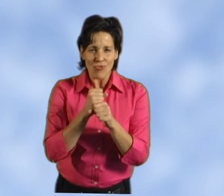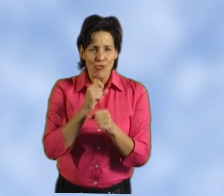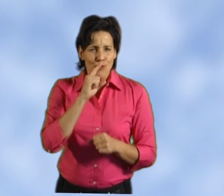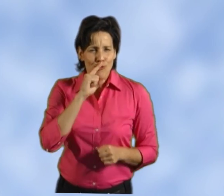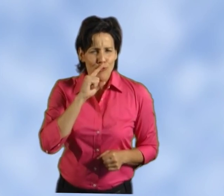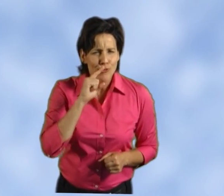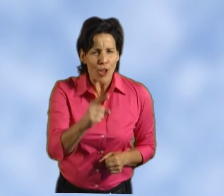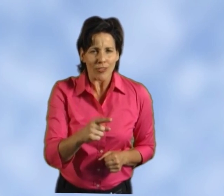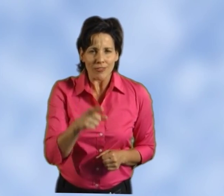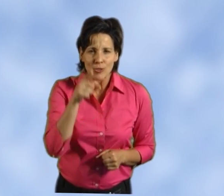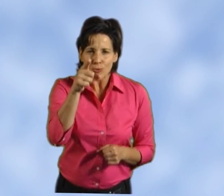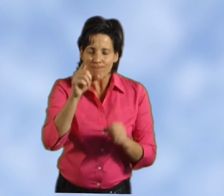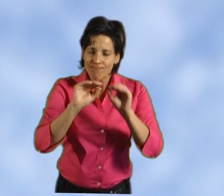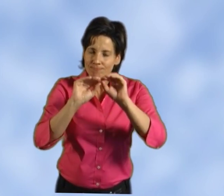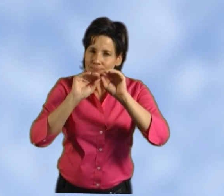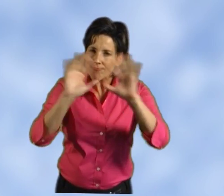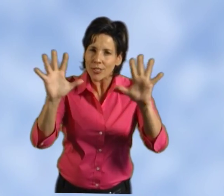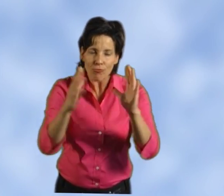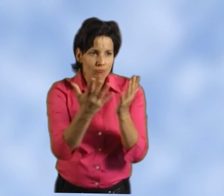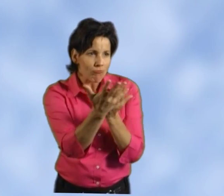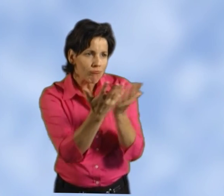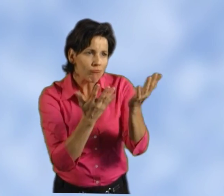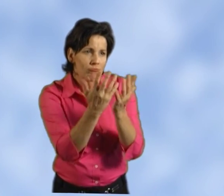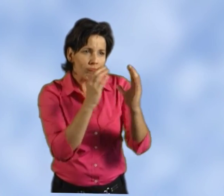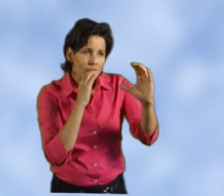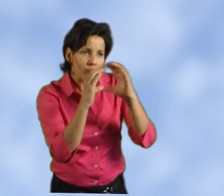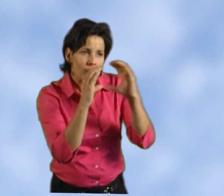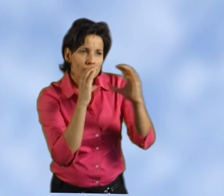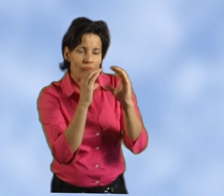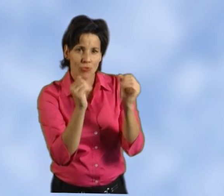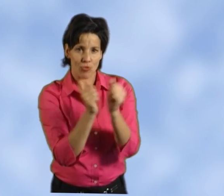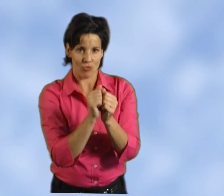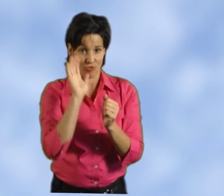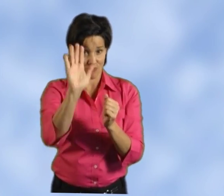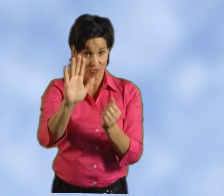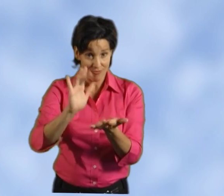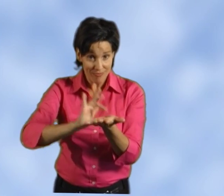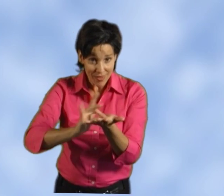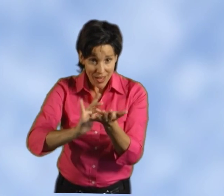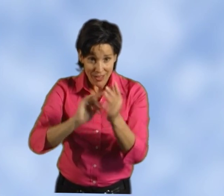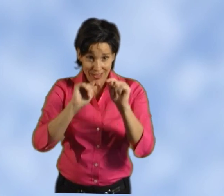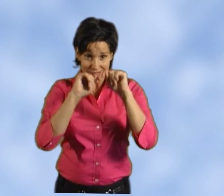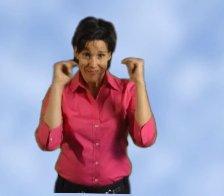Make sure you can communicate with your medical team.